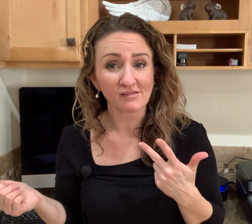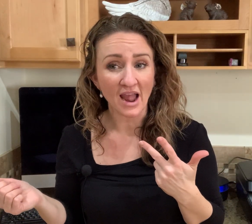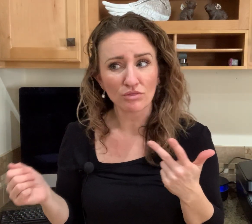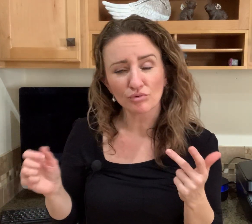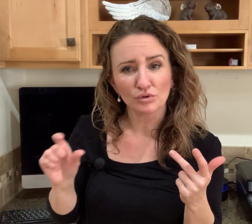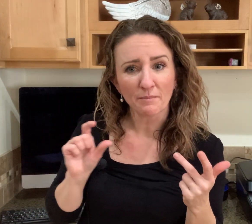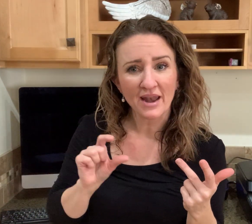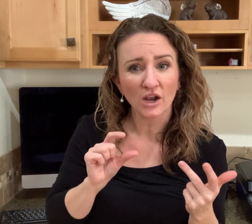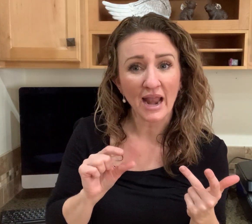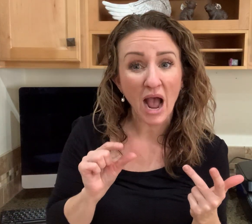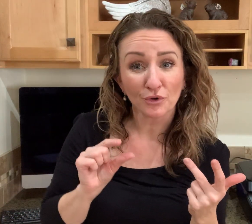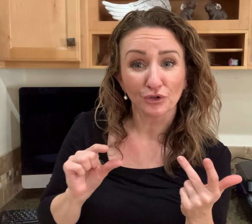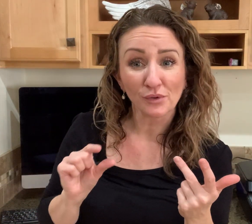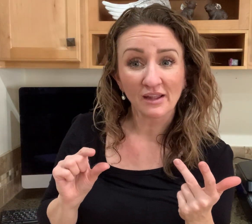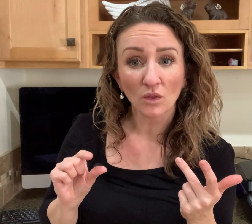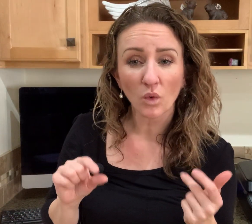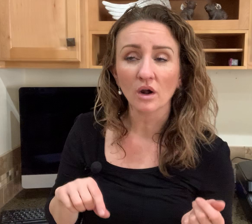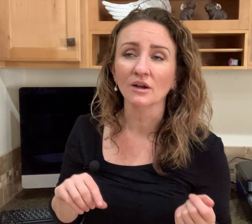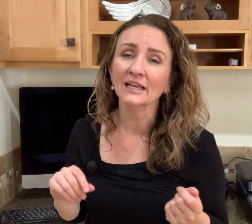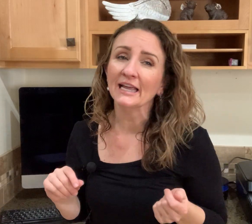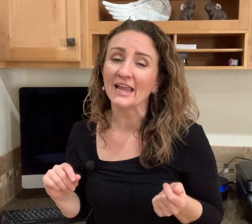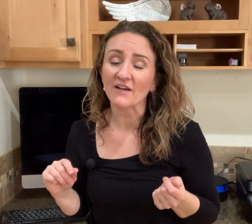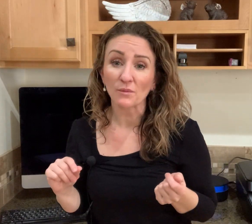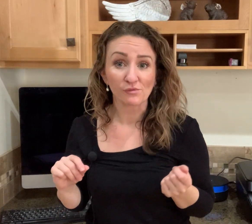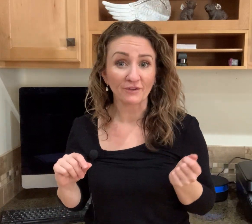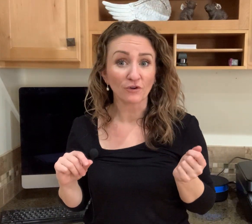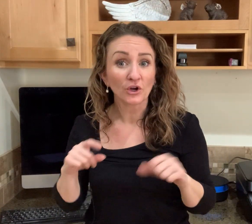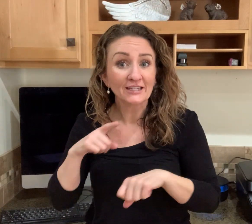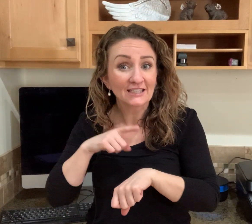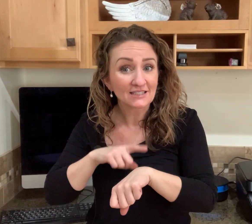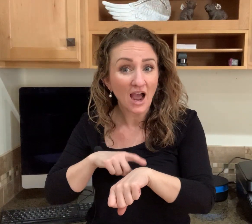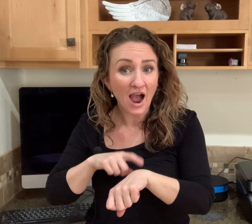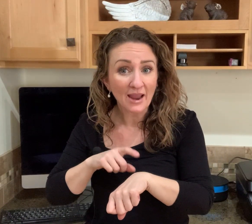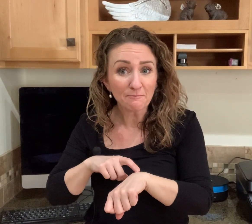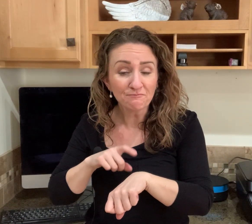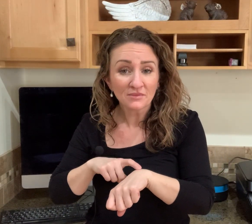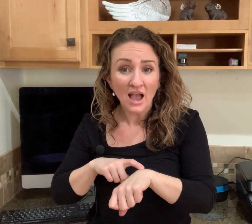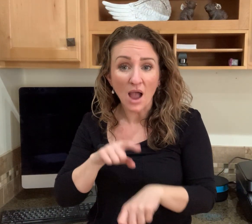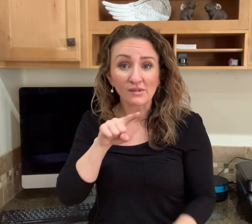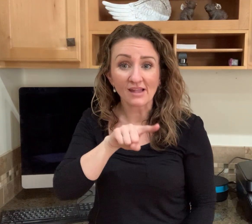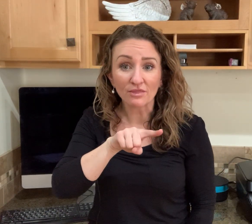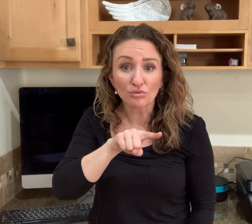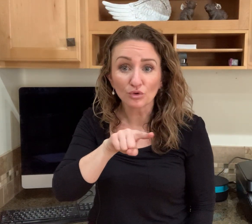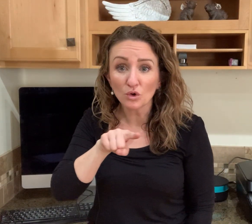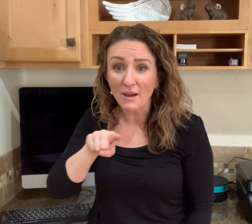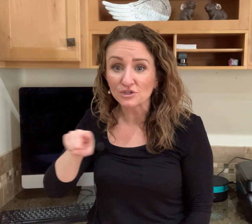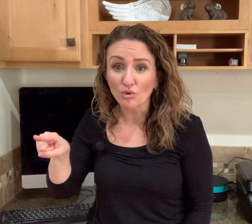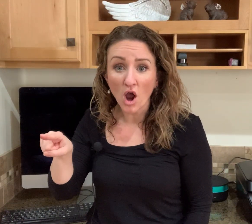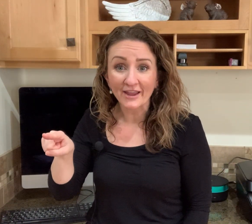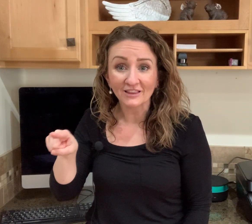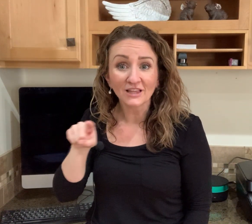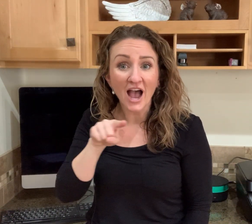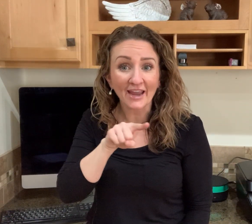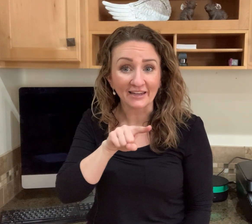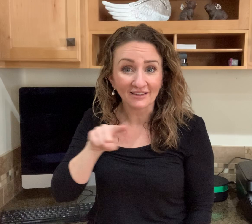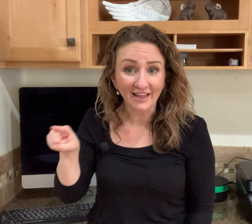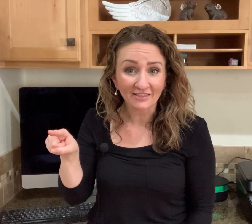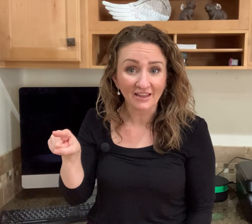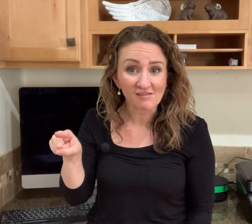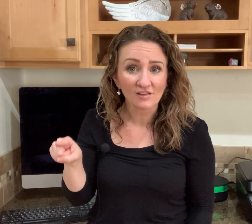sign through depending on how you're using the word. If I was referring to time, I would sign through by drawing a line like this.